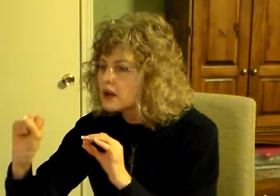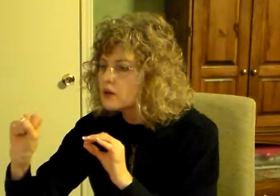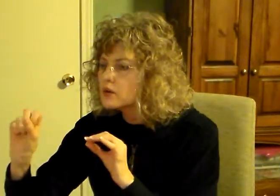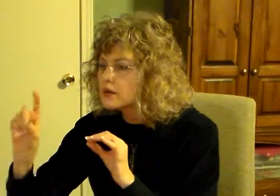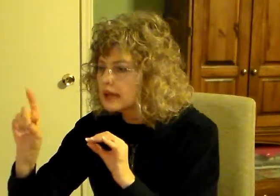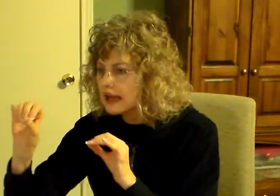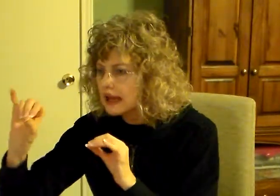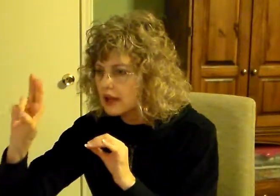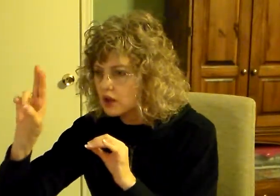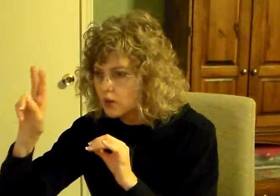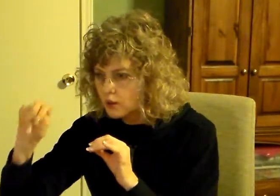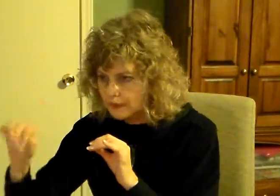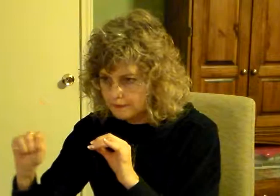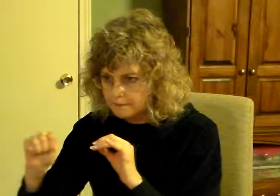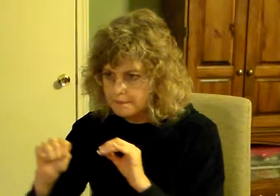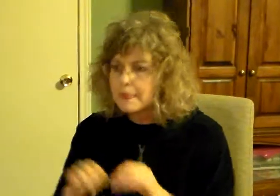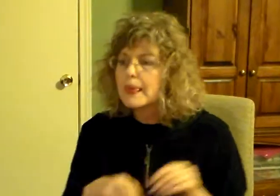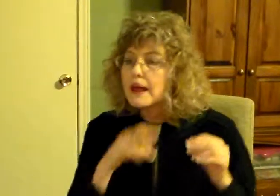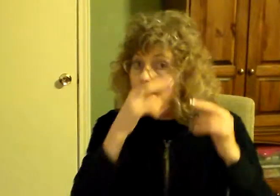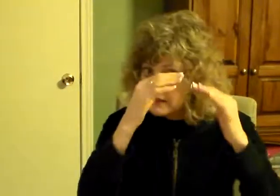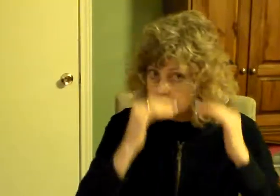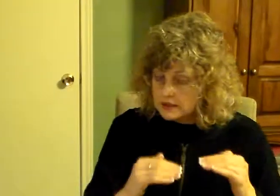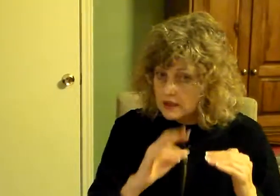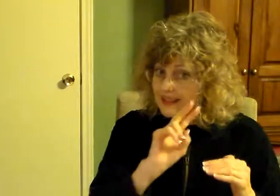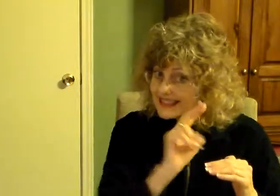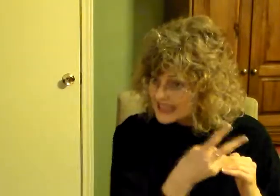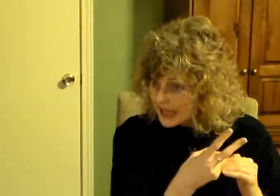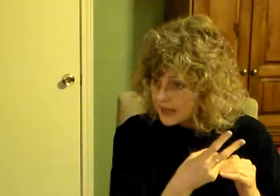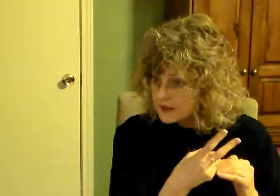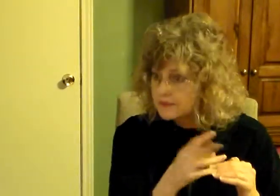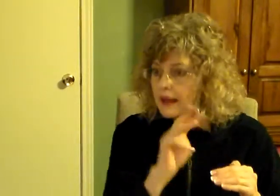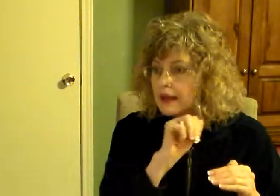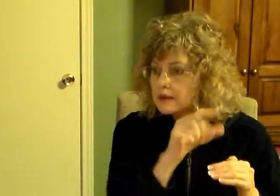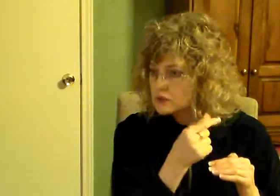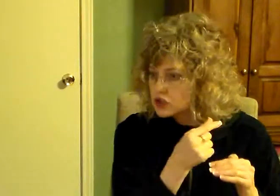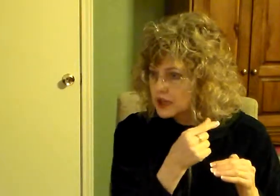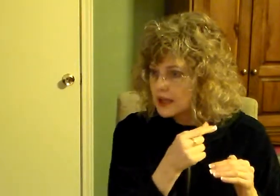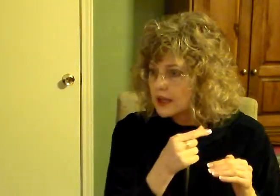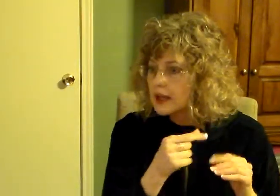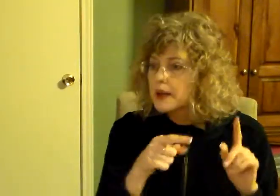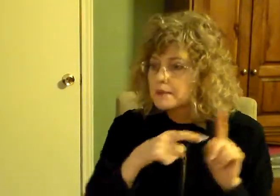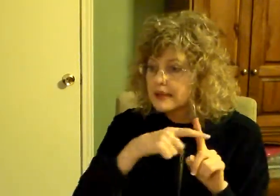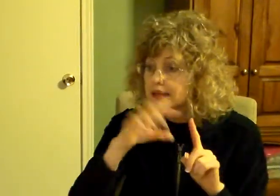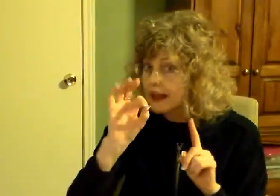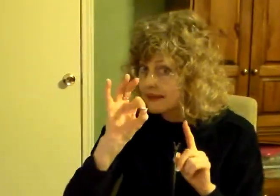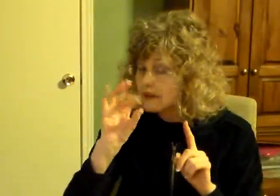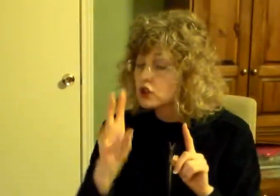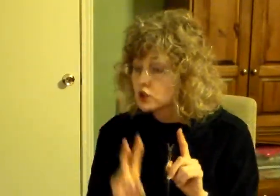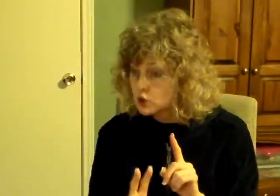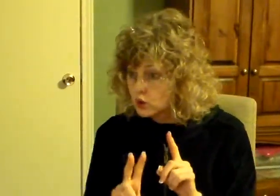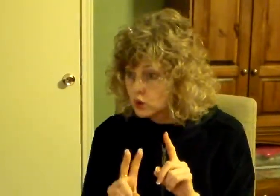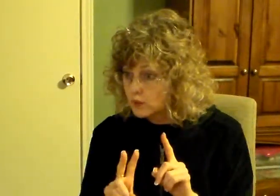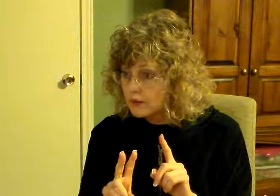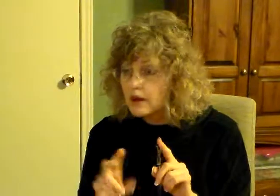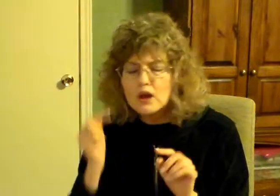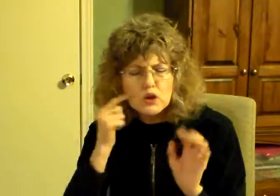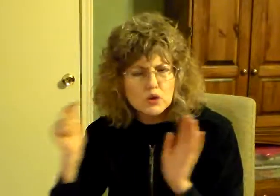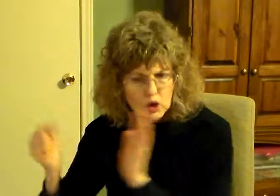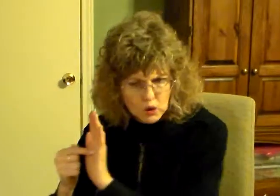have magnesium reacting with fluorine. Fluorine is another one of those diatomic gases. Notice that there is a 2 here. This 2 was not